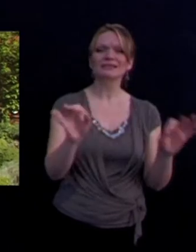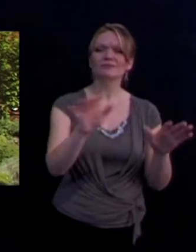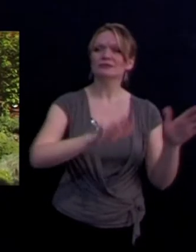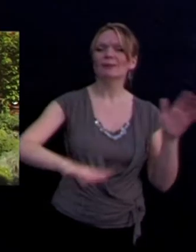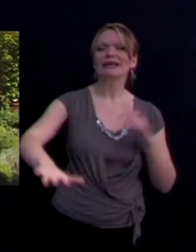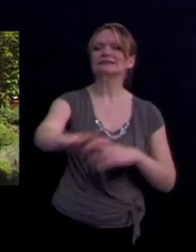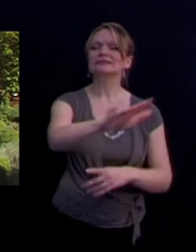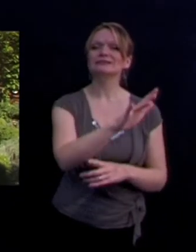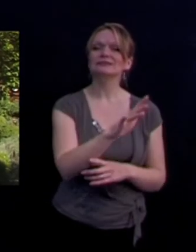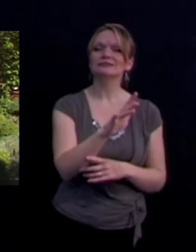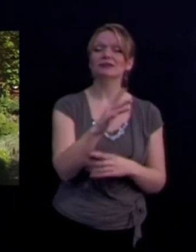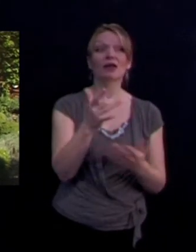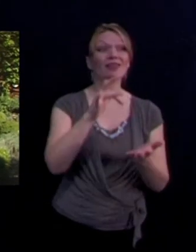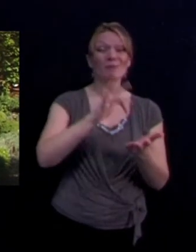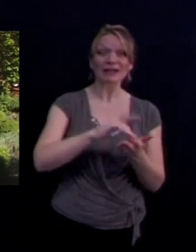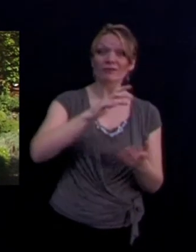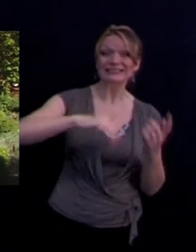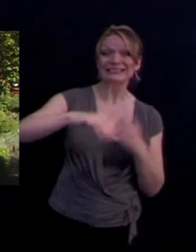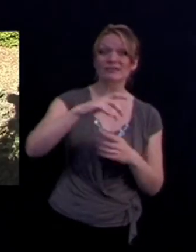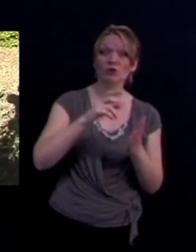space, even though we're in the middle of the city.